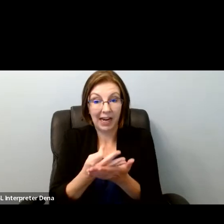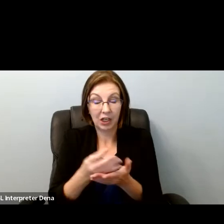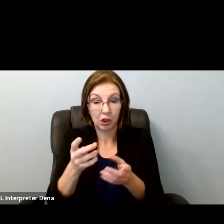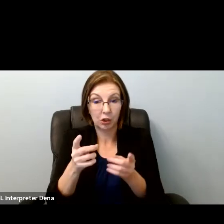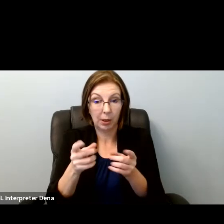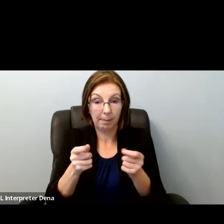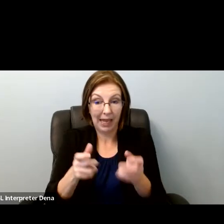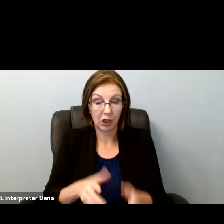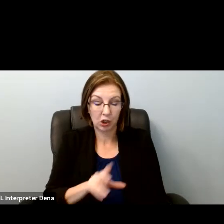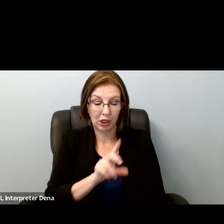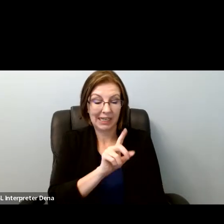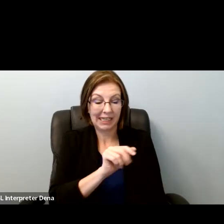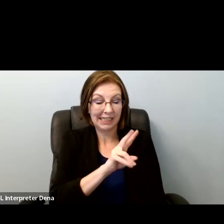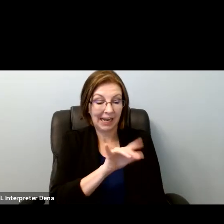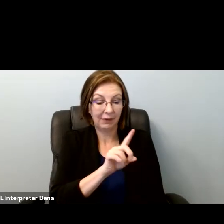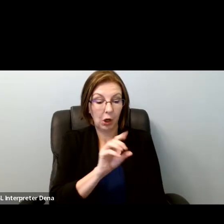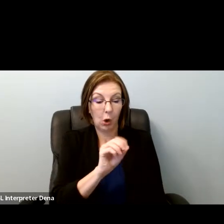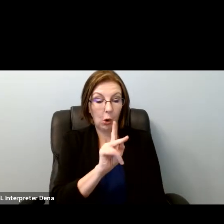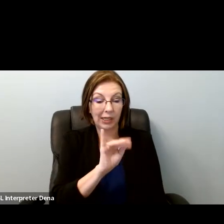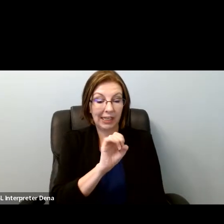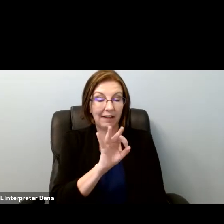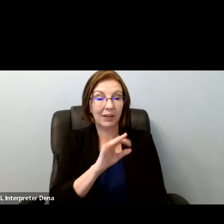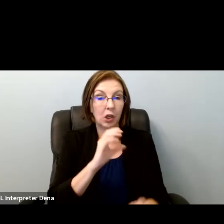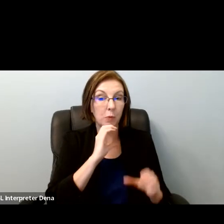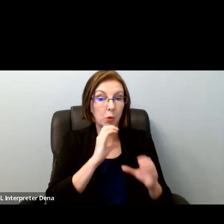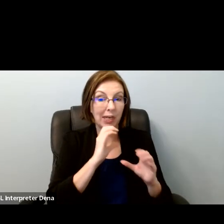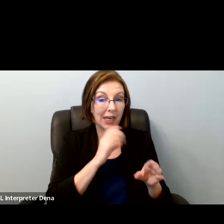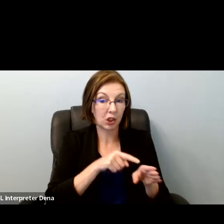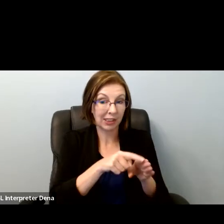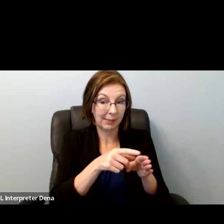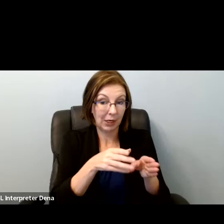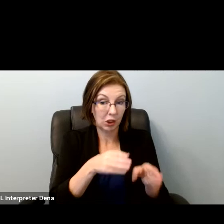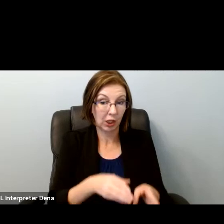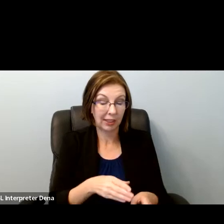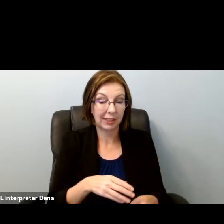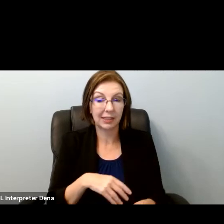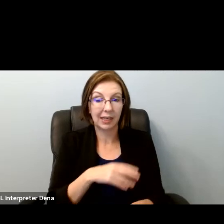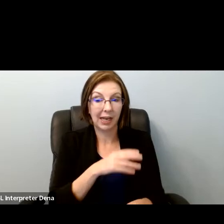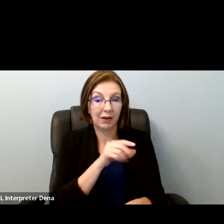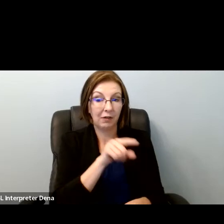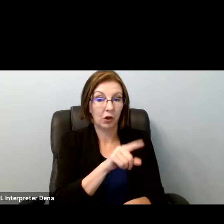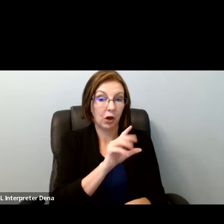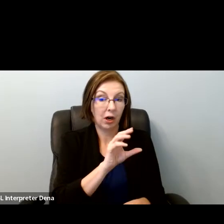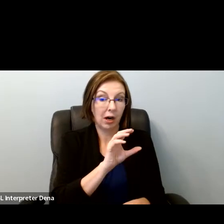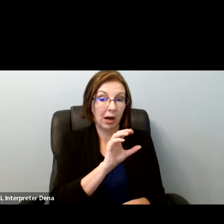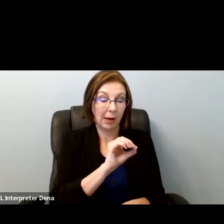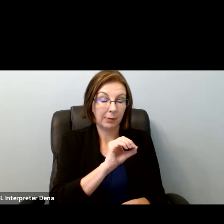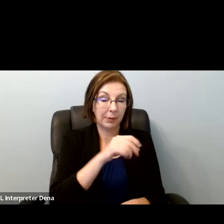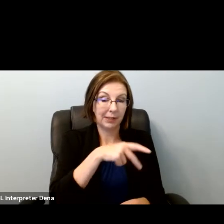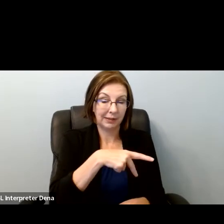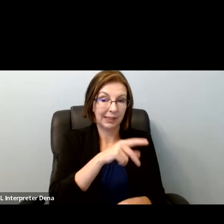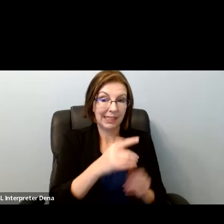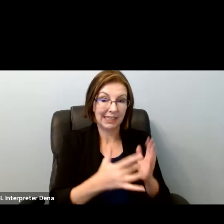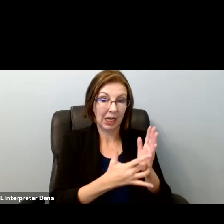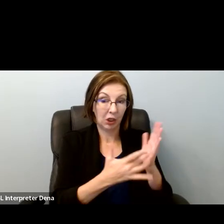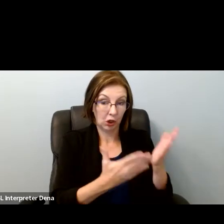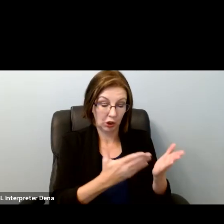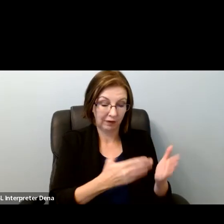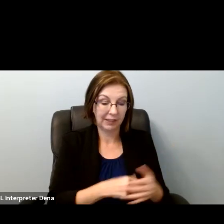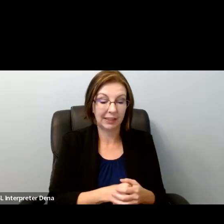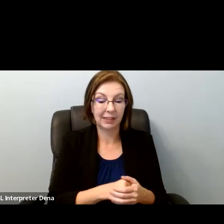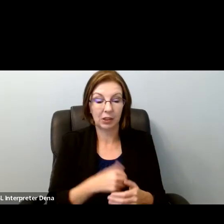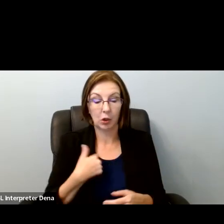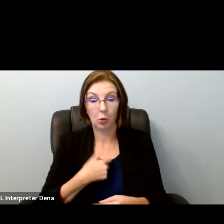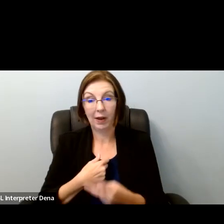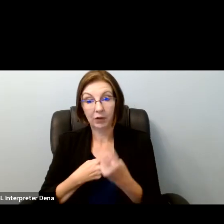O'Keefe, who is Events and Communication Specialist, and under Office of Technical Information Services, we had two new